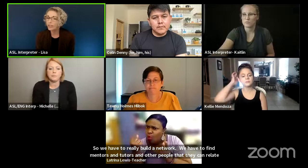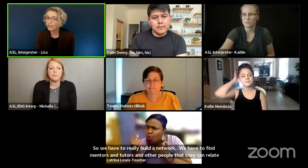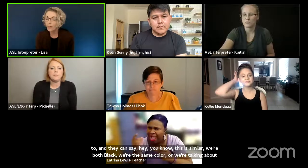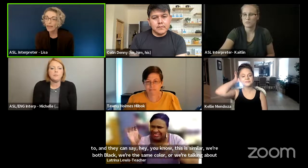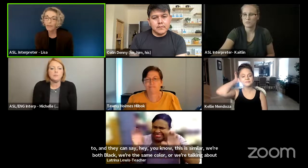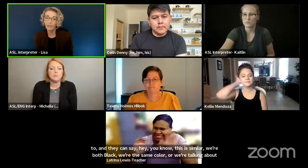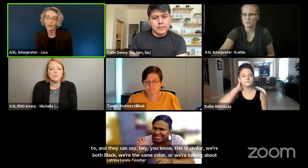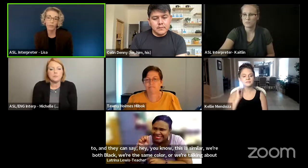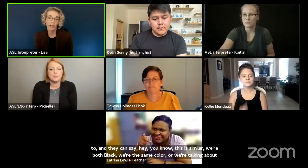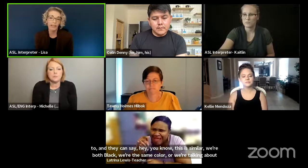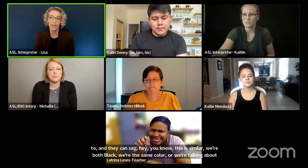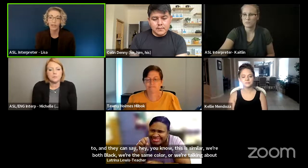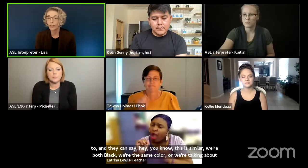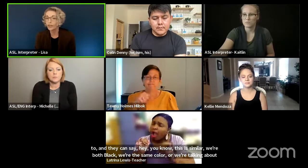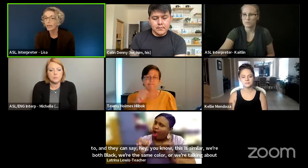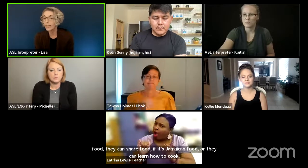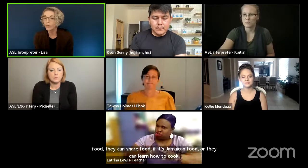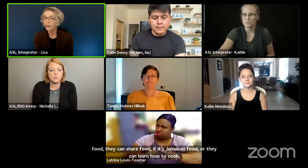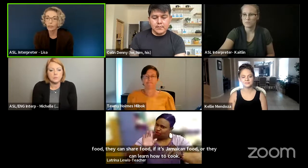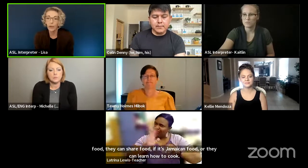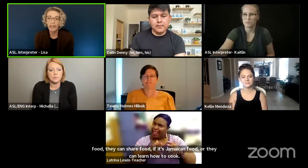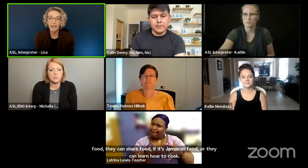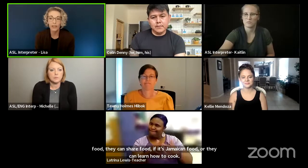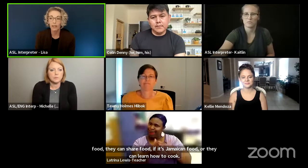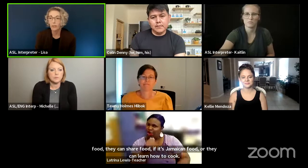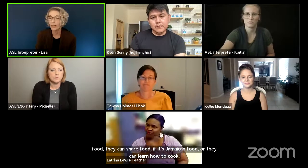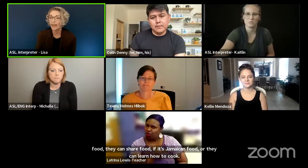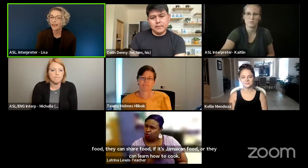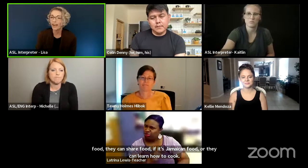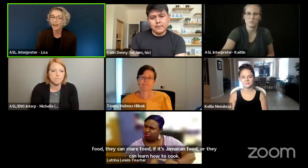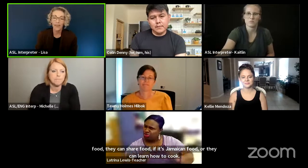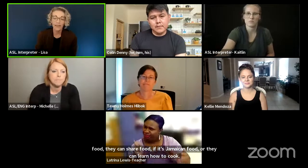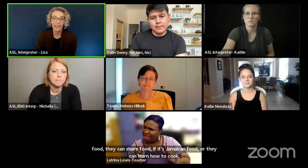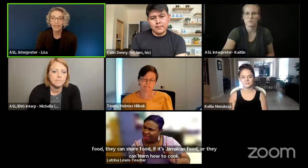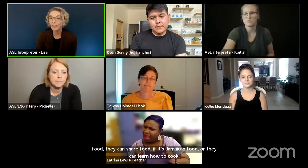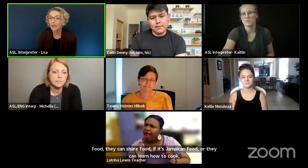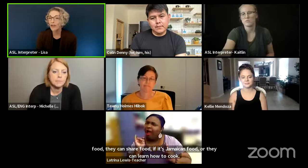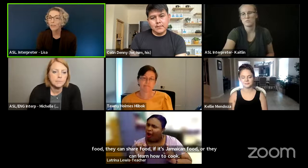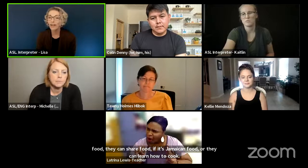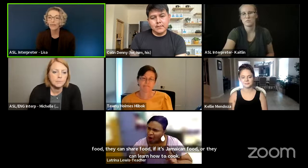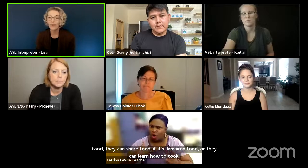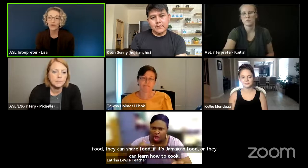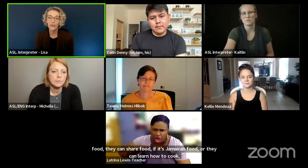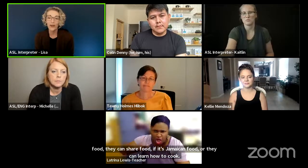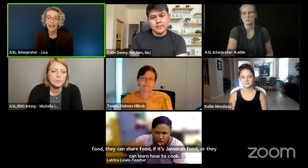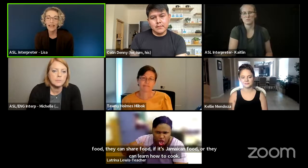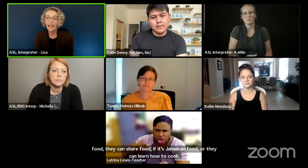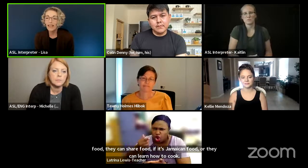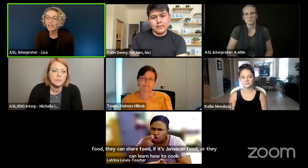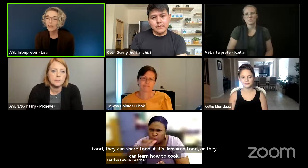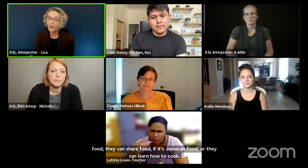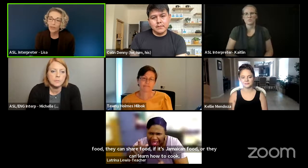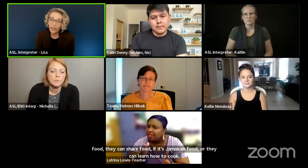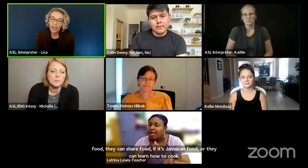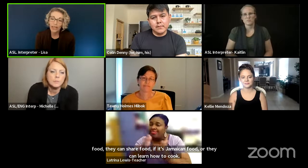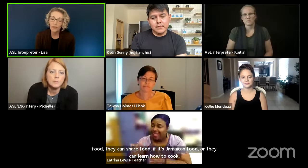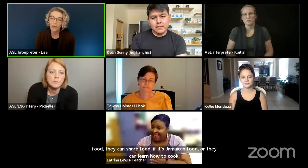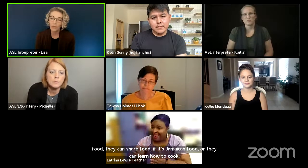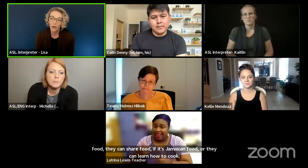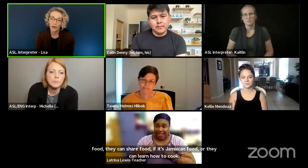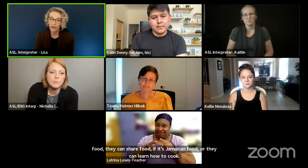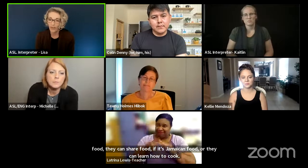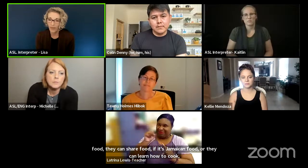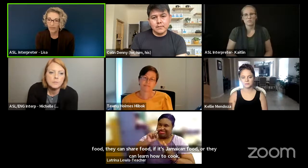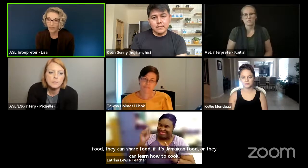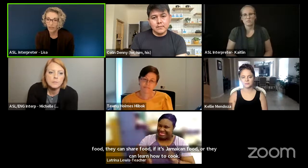you're cooking Jamaica food. What is that? Jerk chicken. What spices are you putting in there? That's different than American food, right? So cooking can